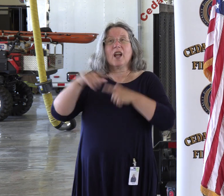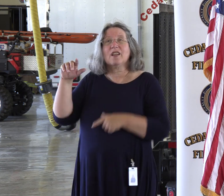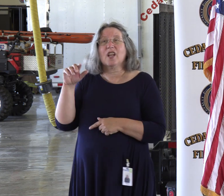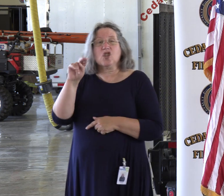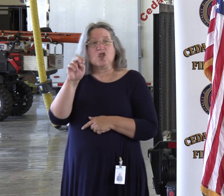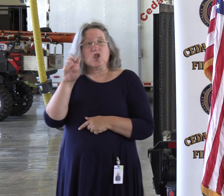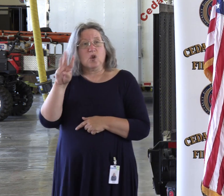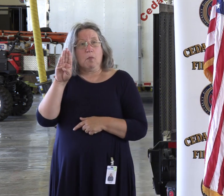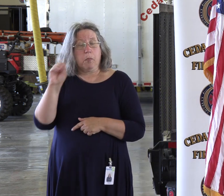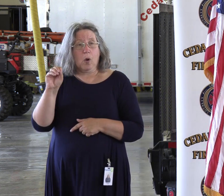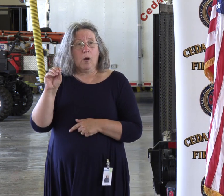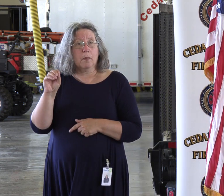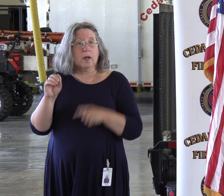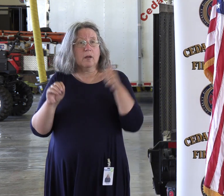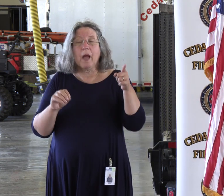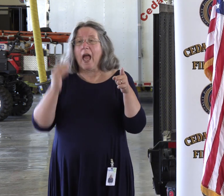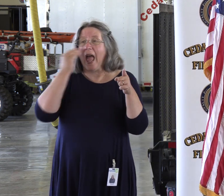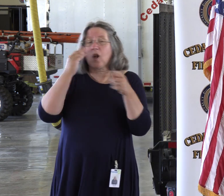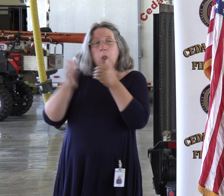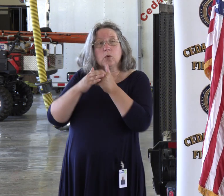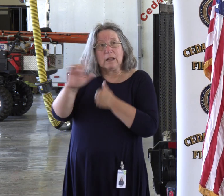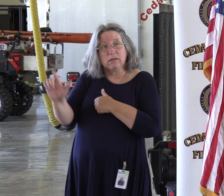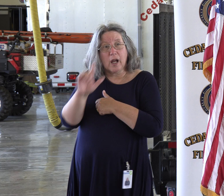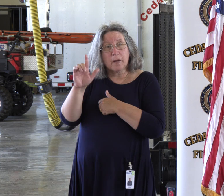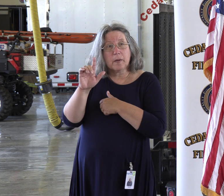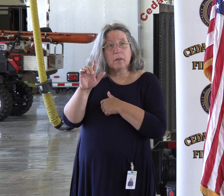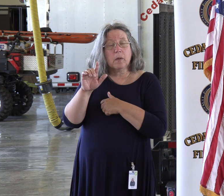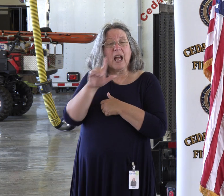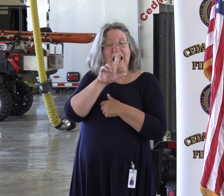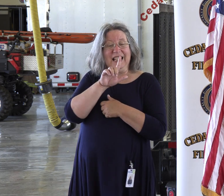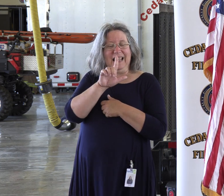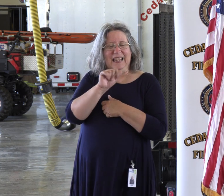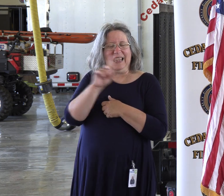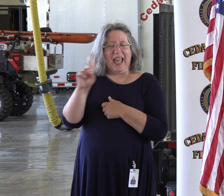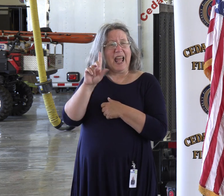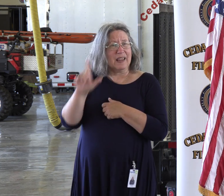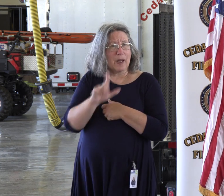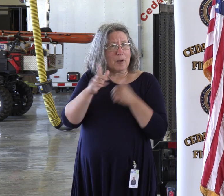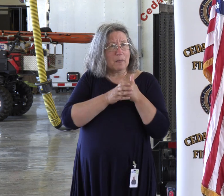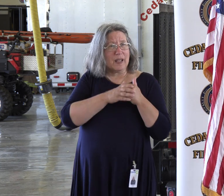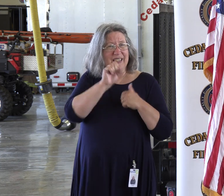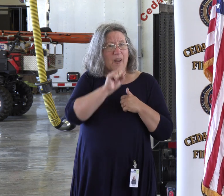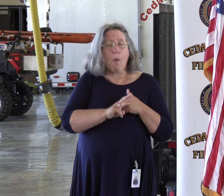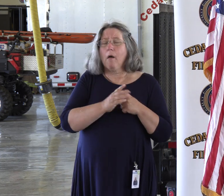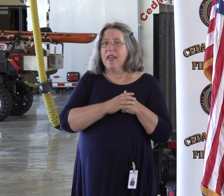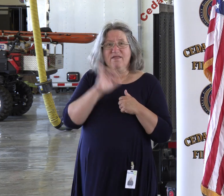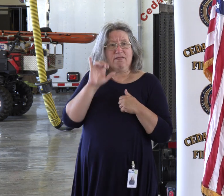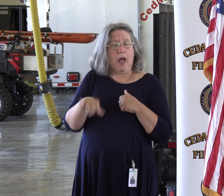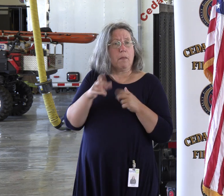the area around the Ladd Library on Williams Boulevard Southwest. So these are areas where you can